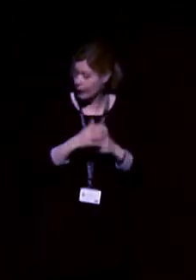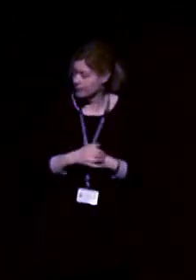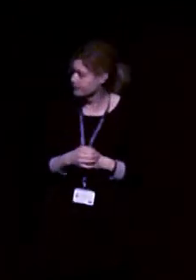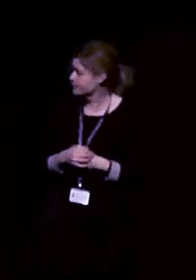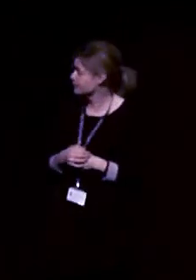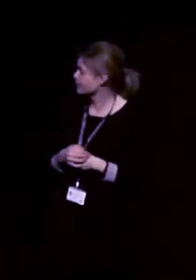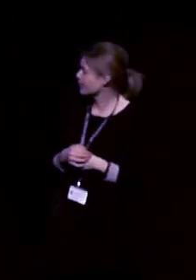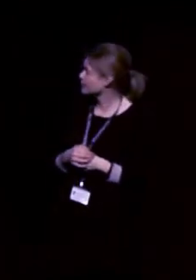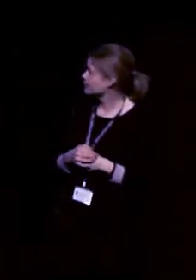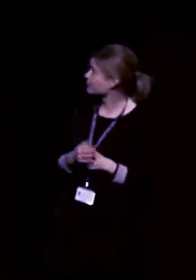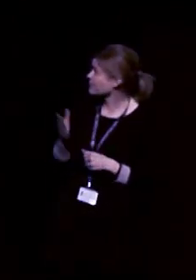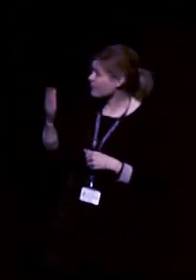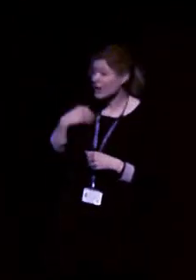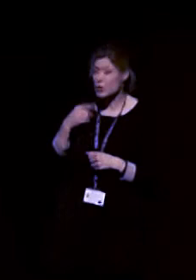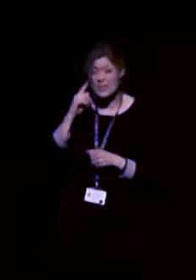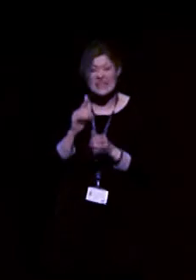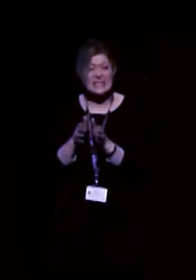So if we go on to look at the eardrum,